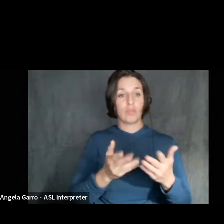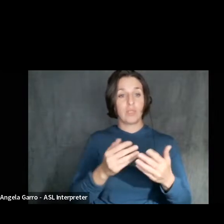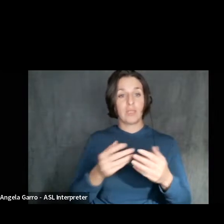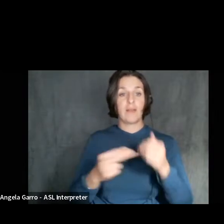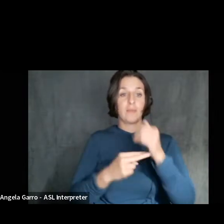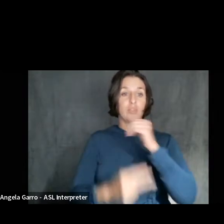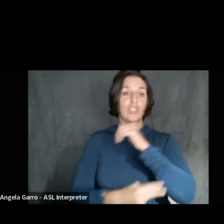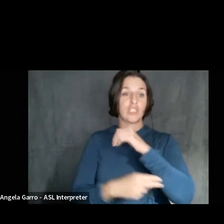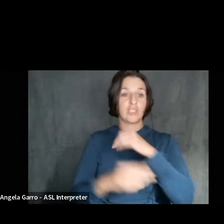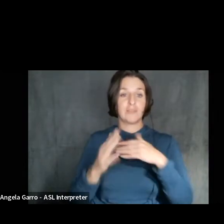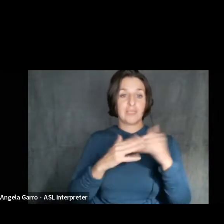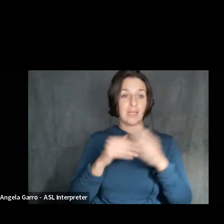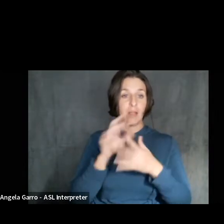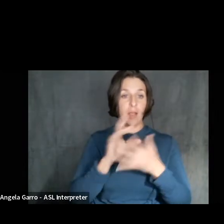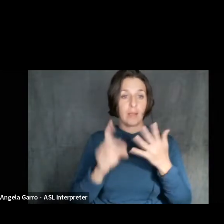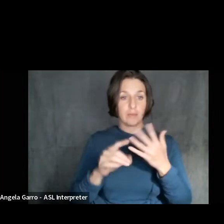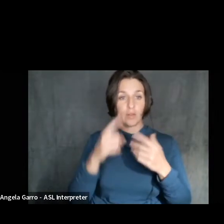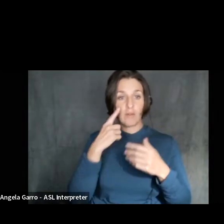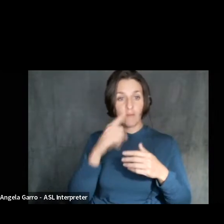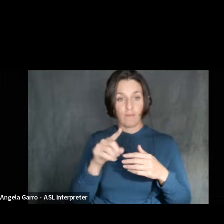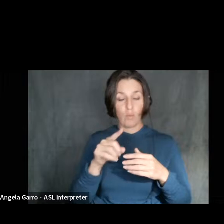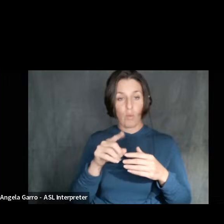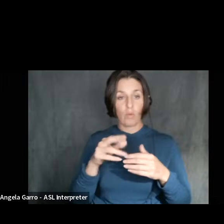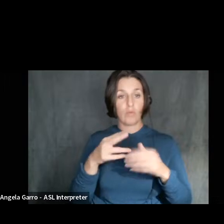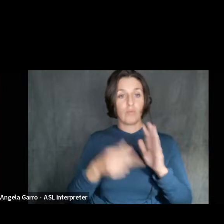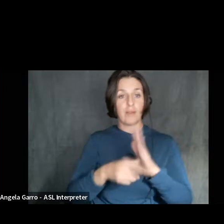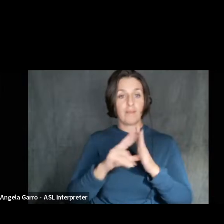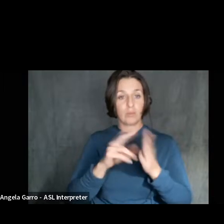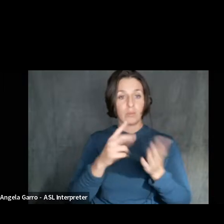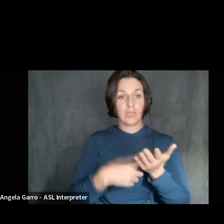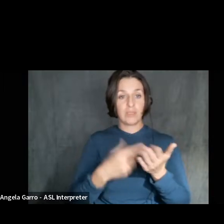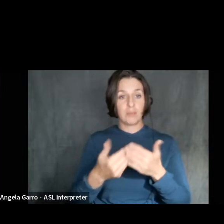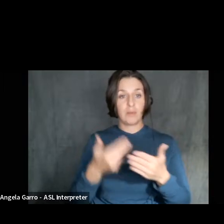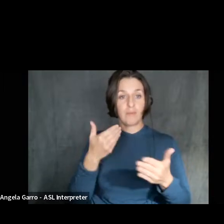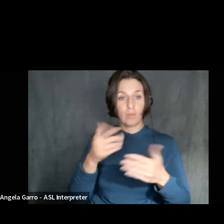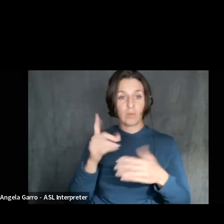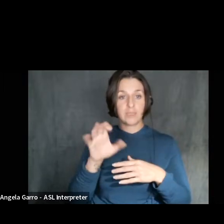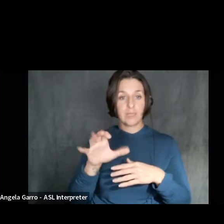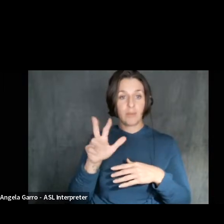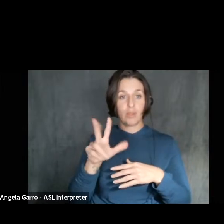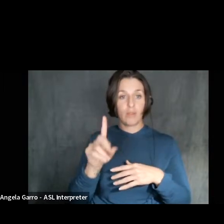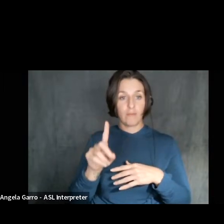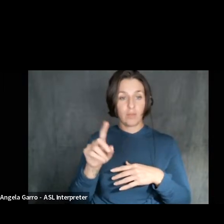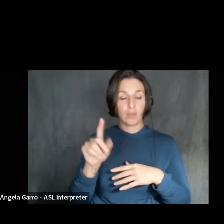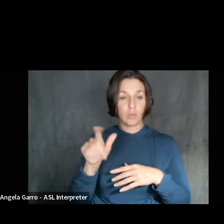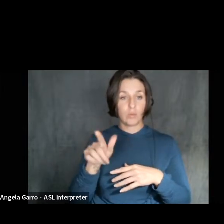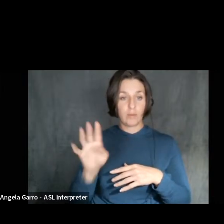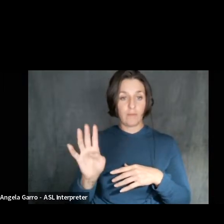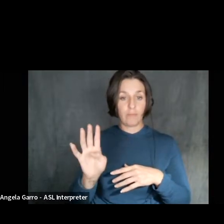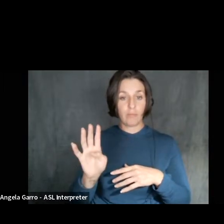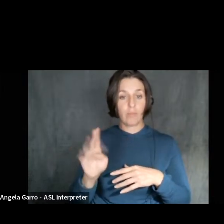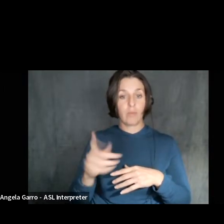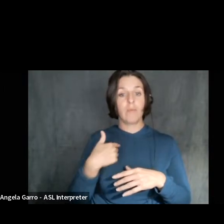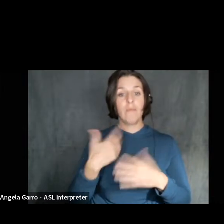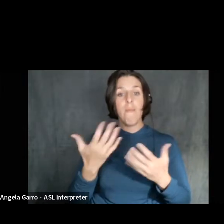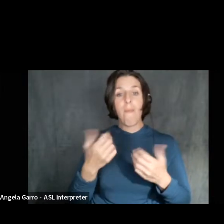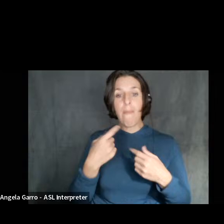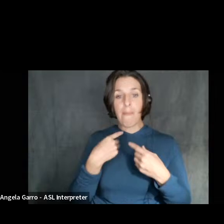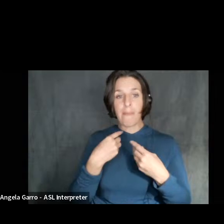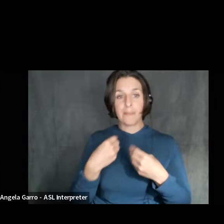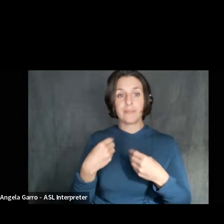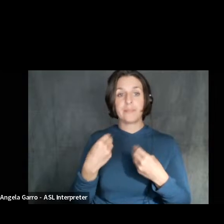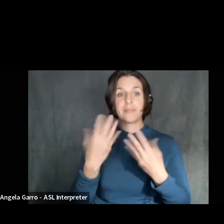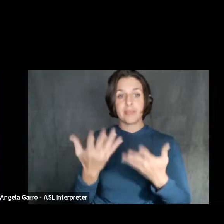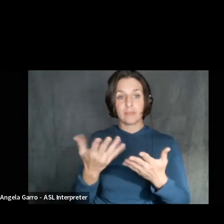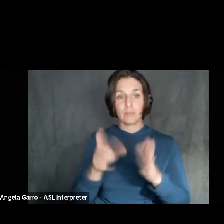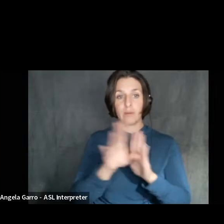facility options to the board for review and discussion prior to December 31st, 2024. So I wanted to give that background to